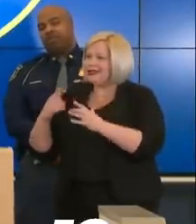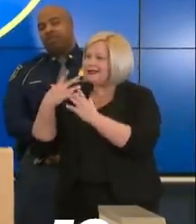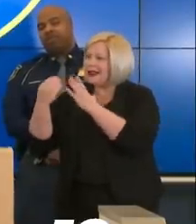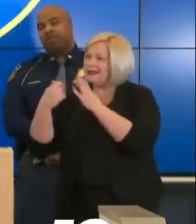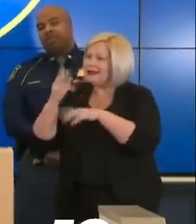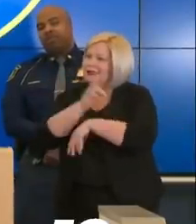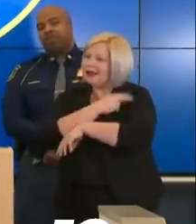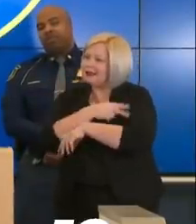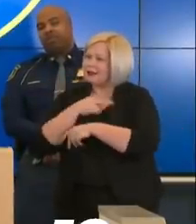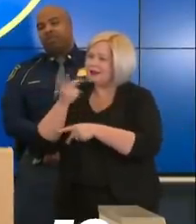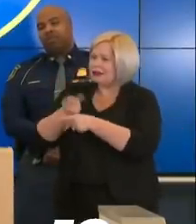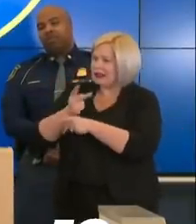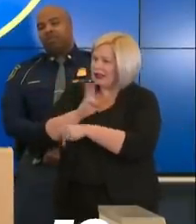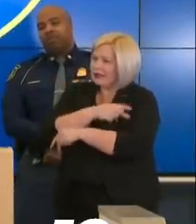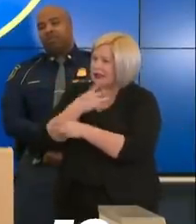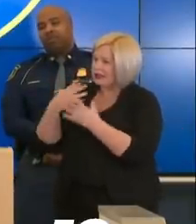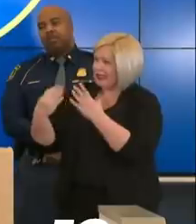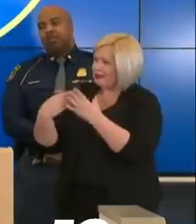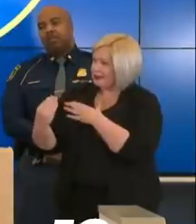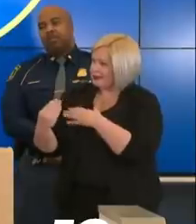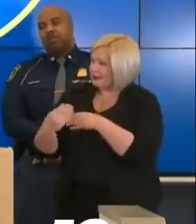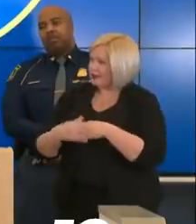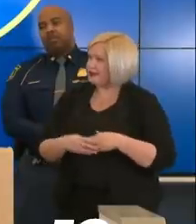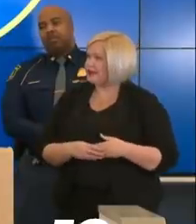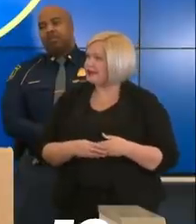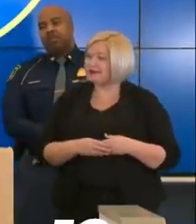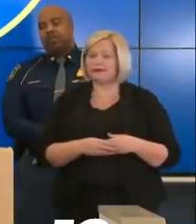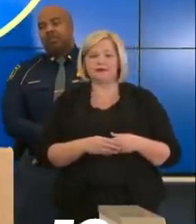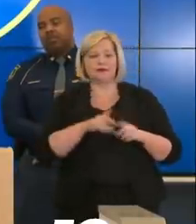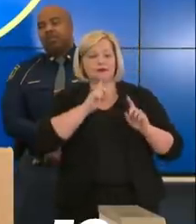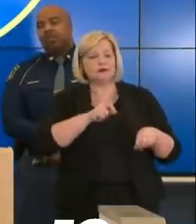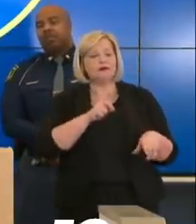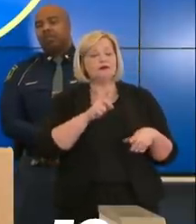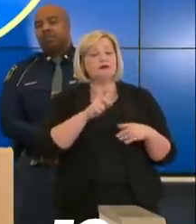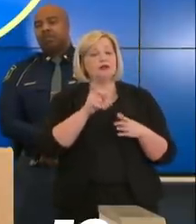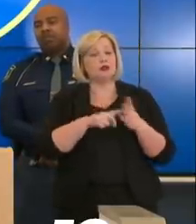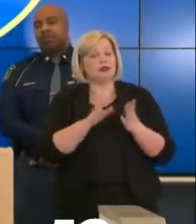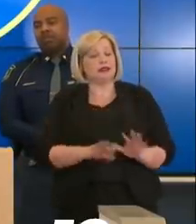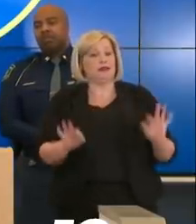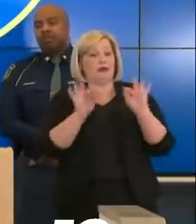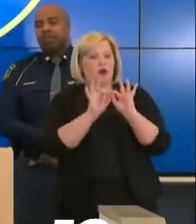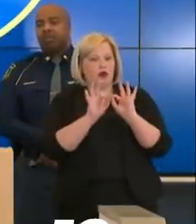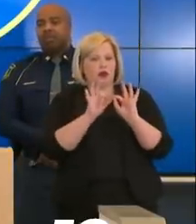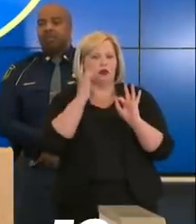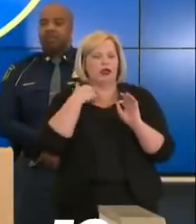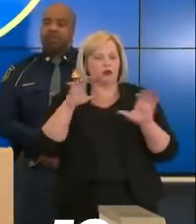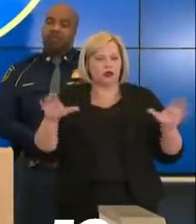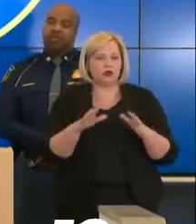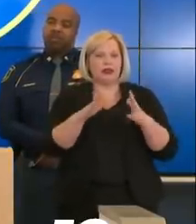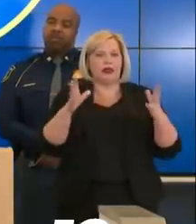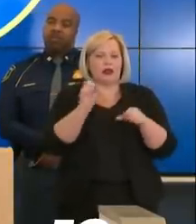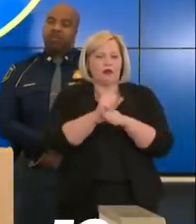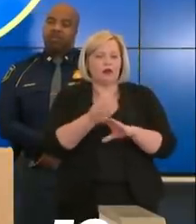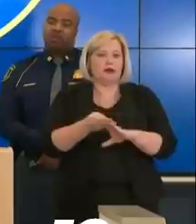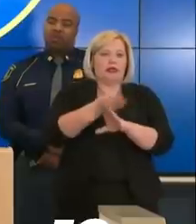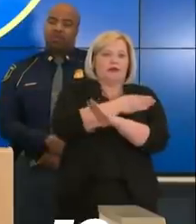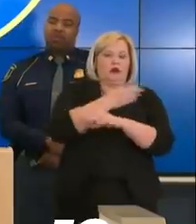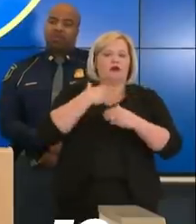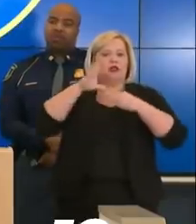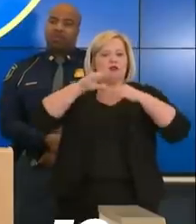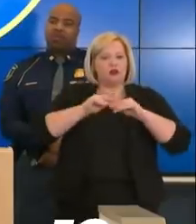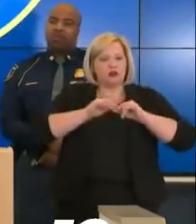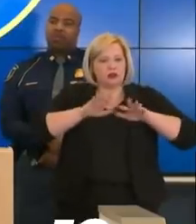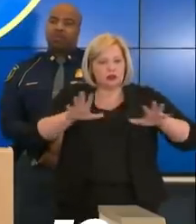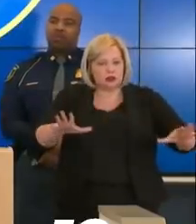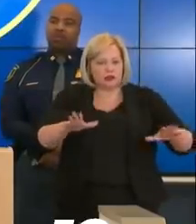being held there? So what's important and why we're doing such proactive community mitigation strategies